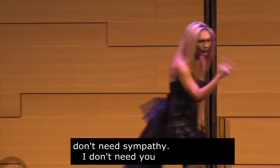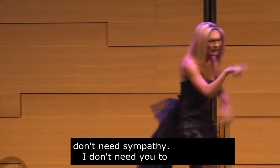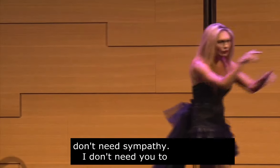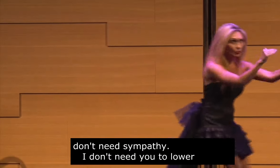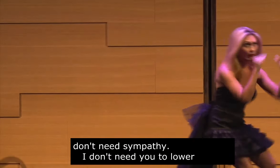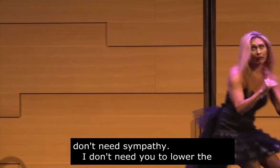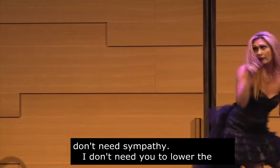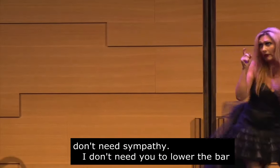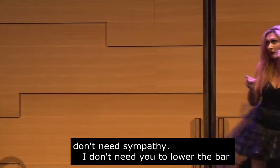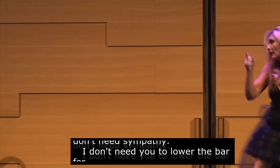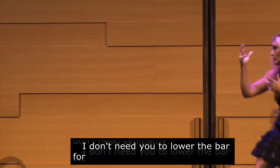You to lower the bar for me.